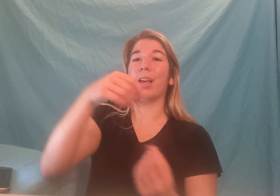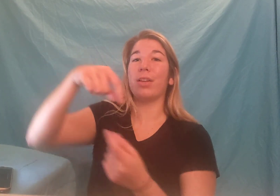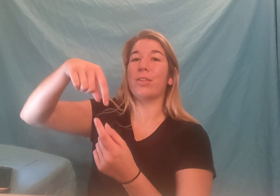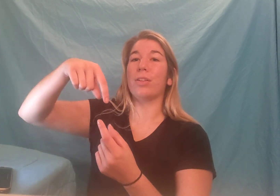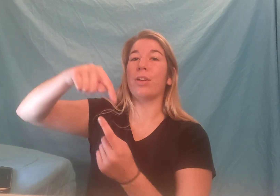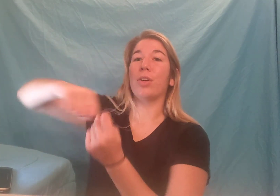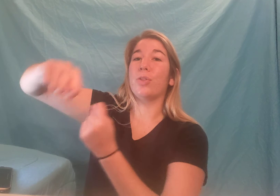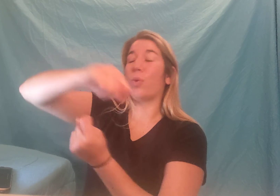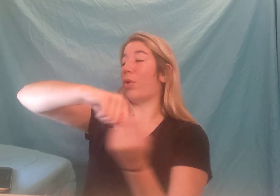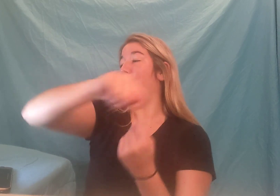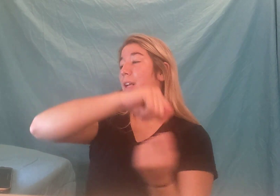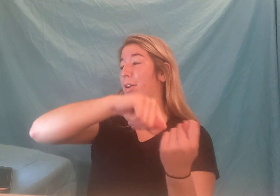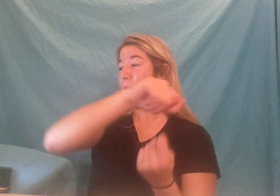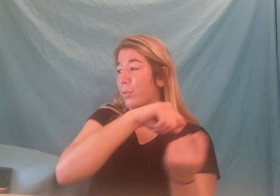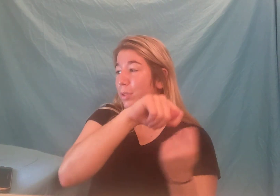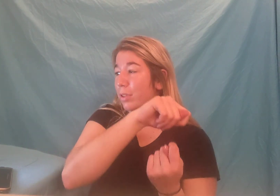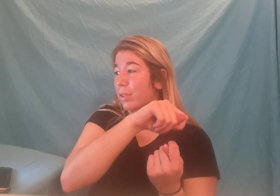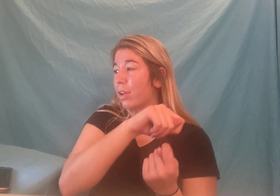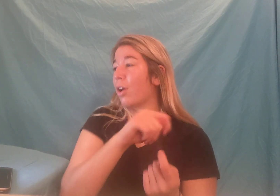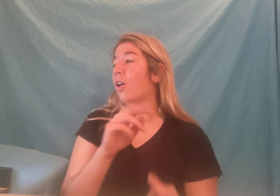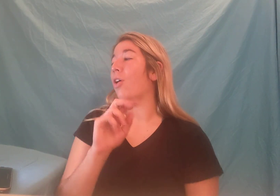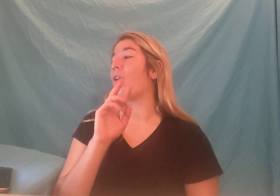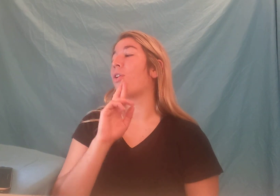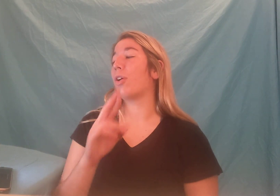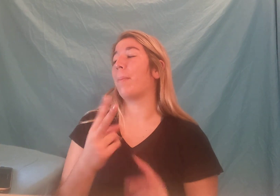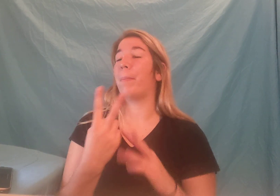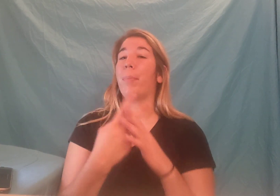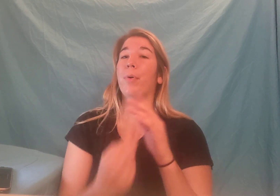and tornadoes are both